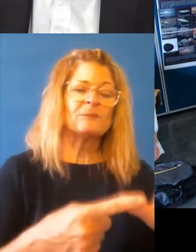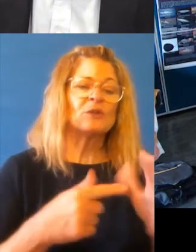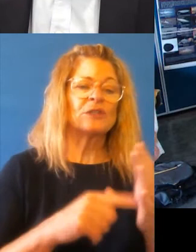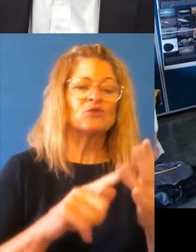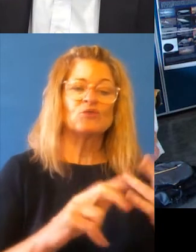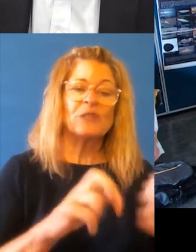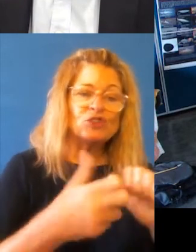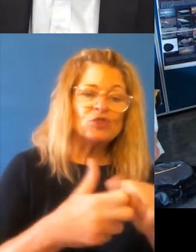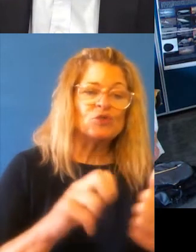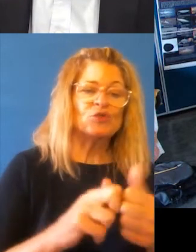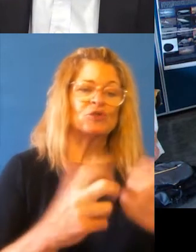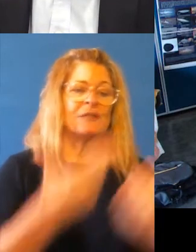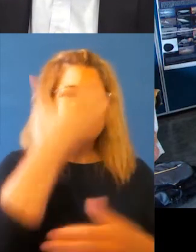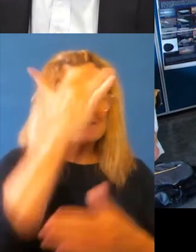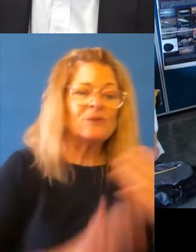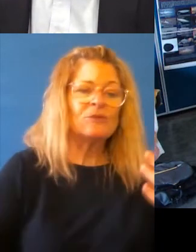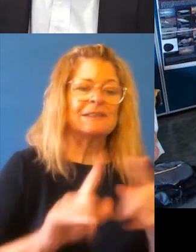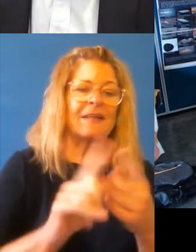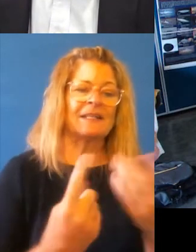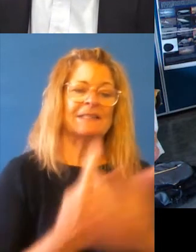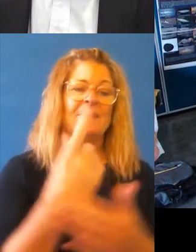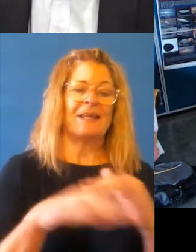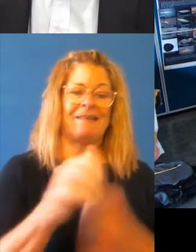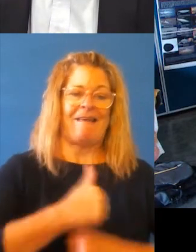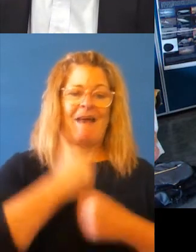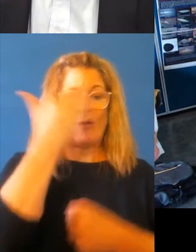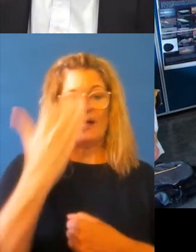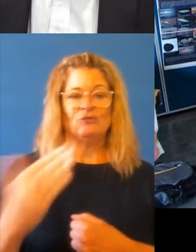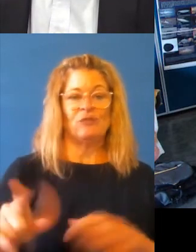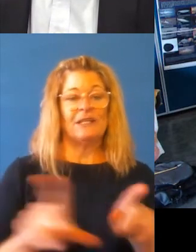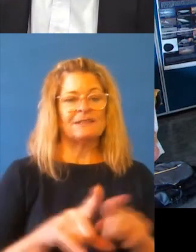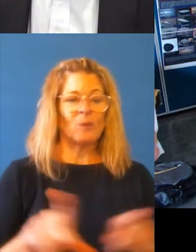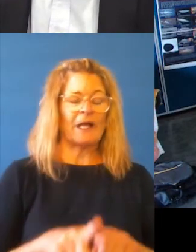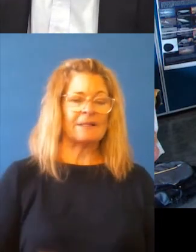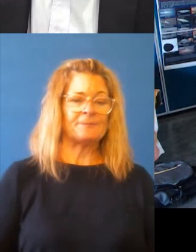commonly experienced in our country as well.